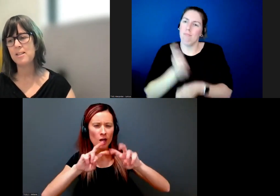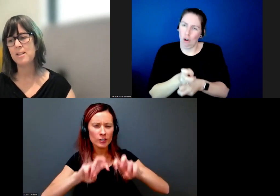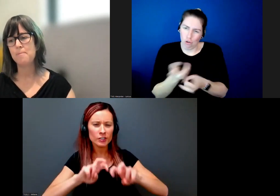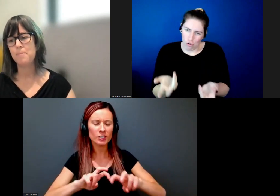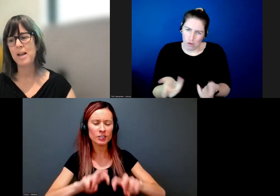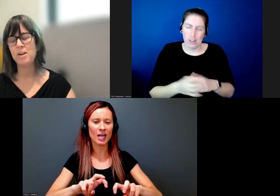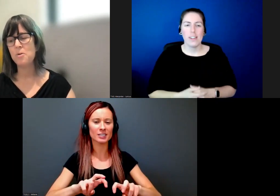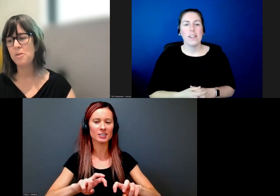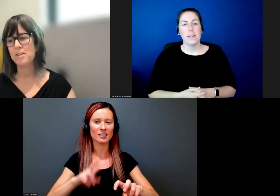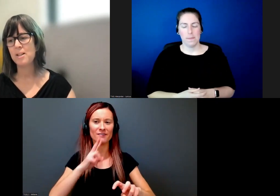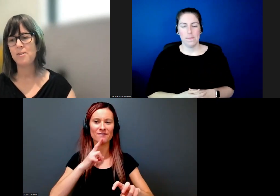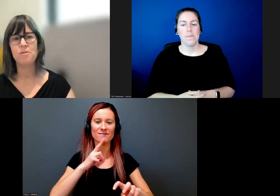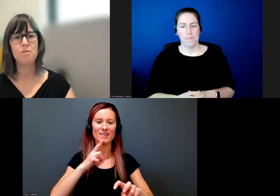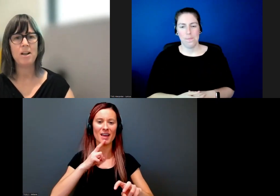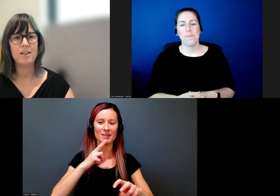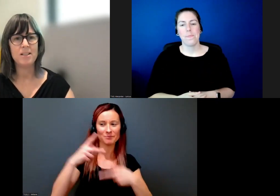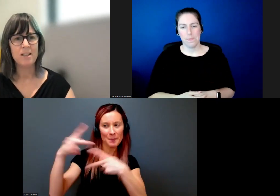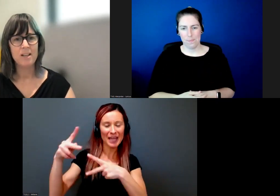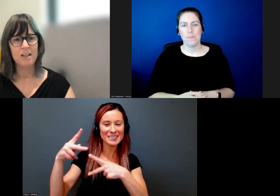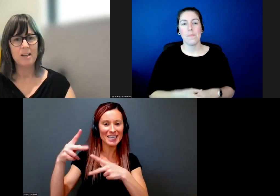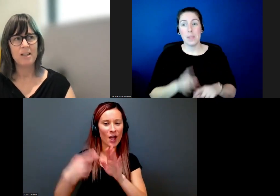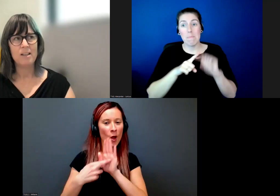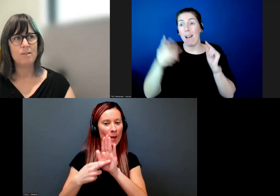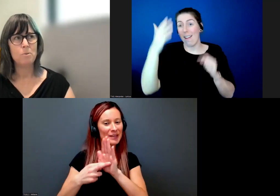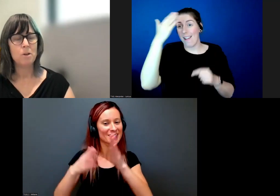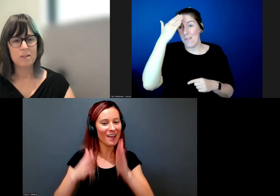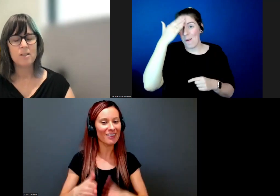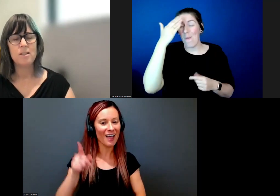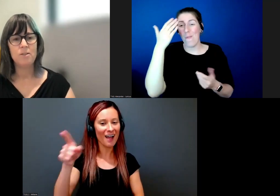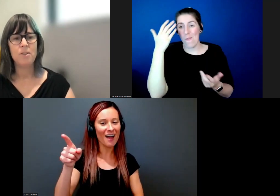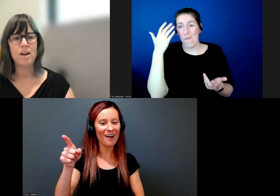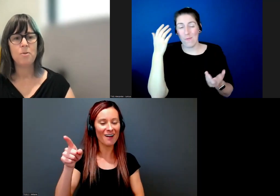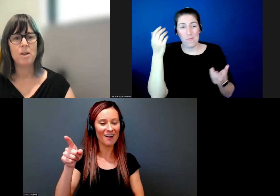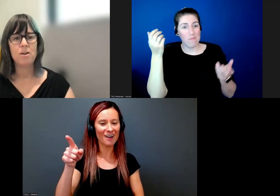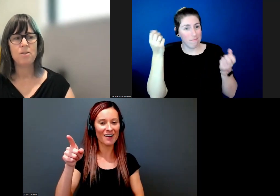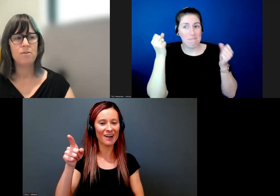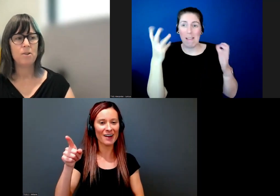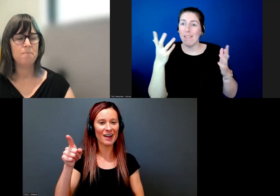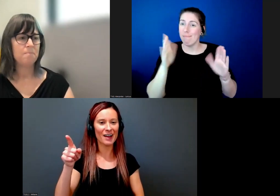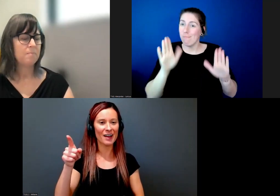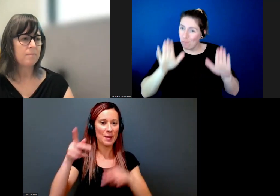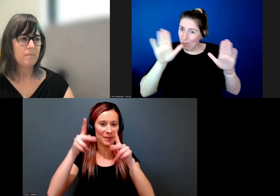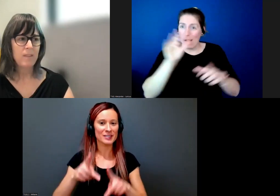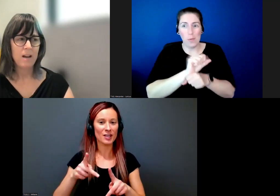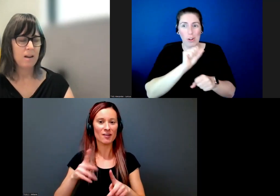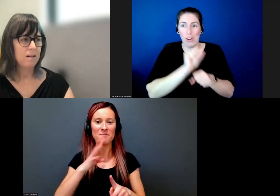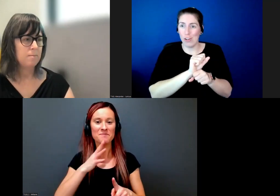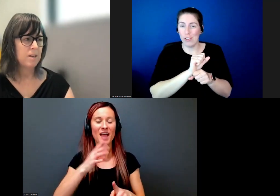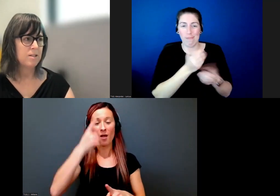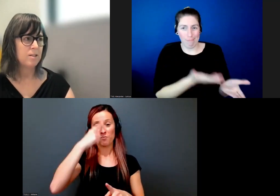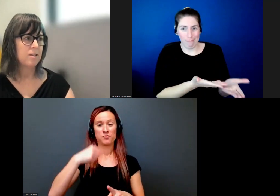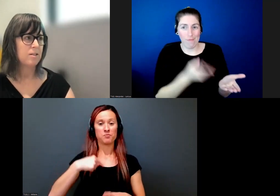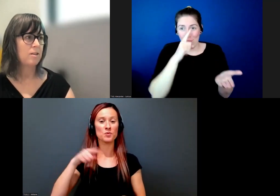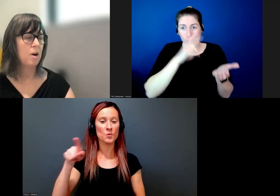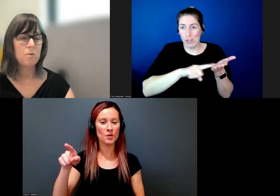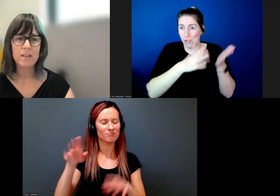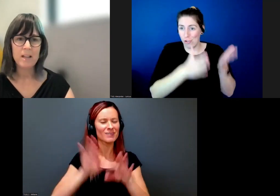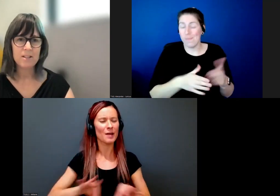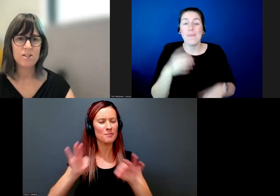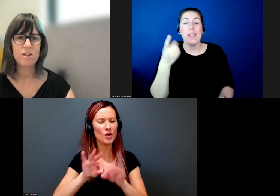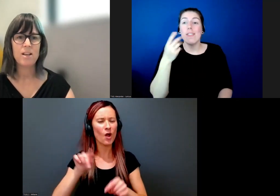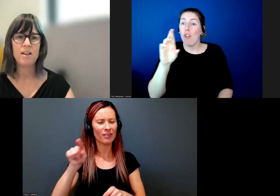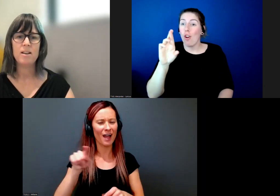that I know there's a lot of great work to do there. We heard from Dr.